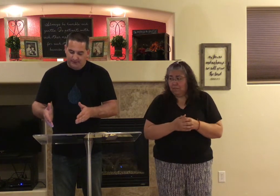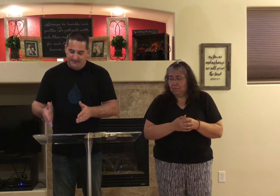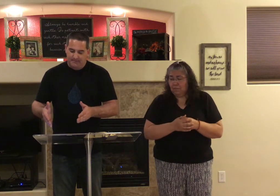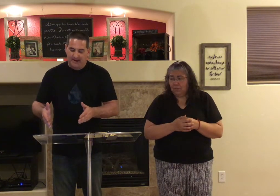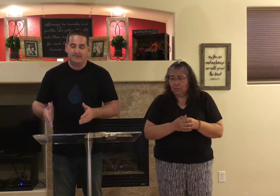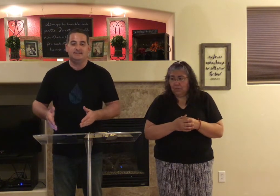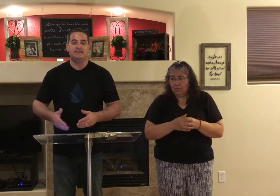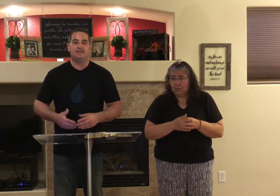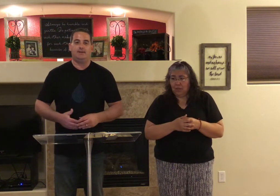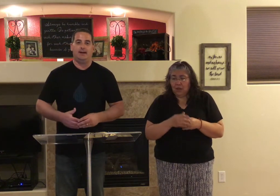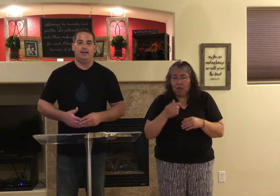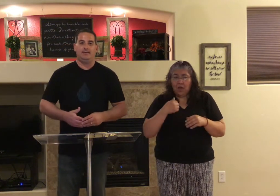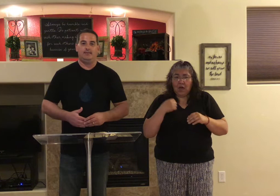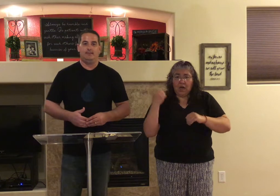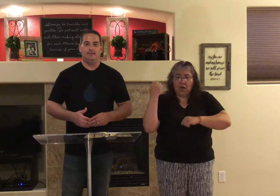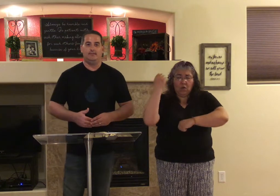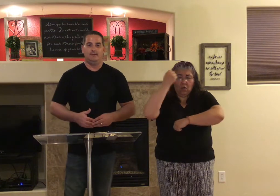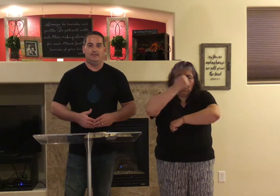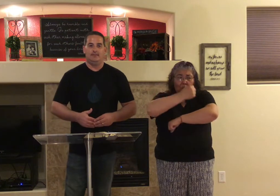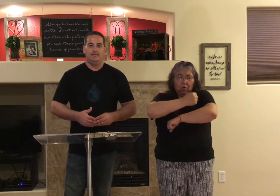I close up heavens in the rain.